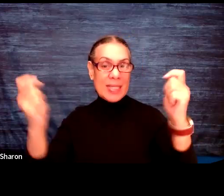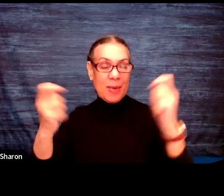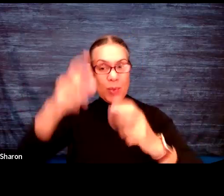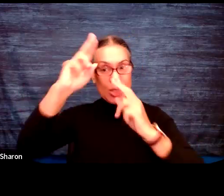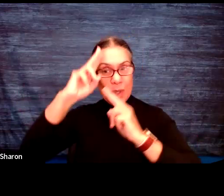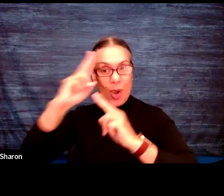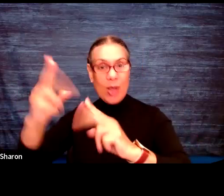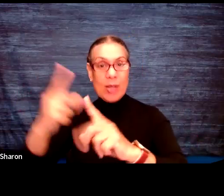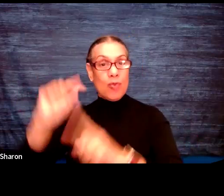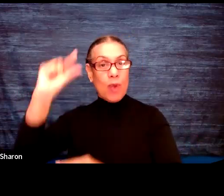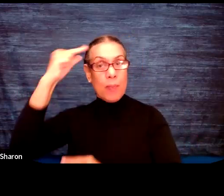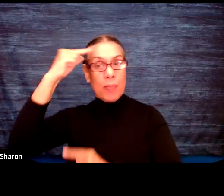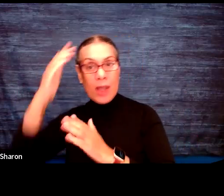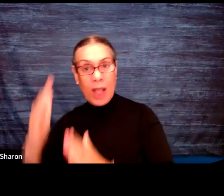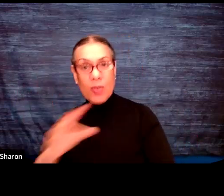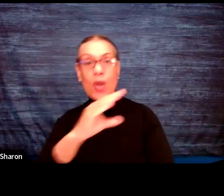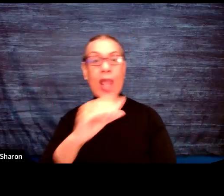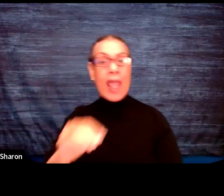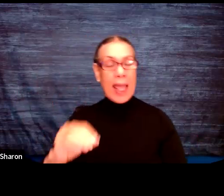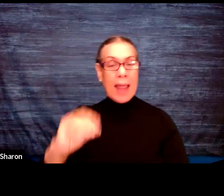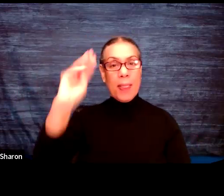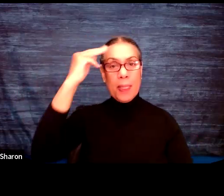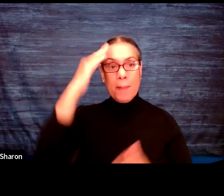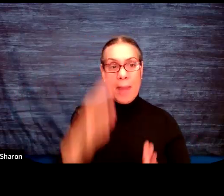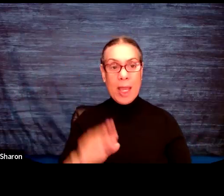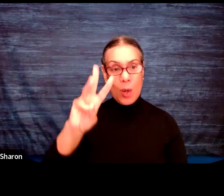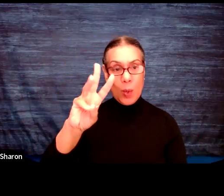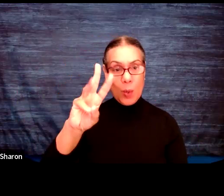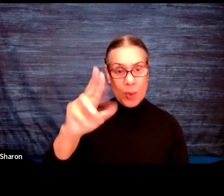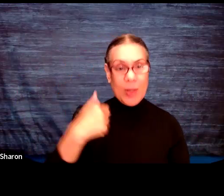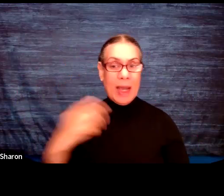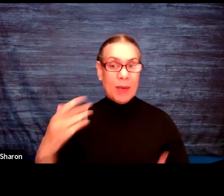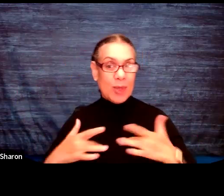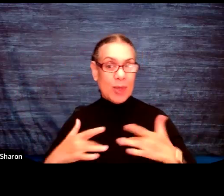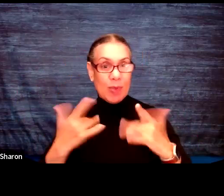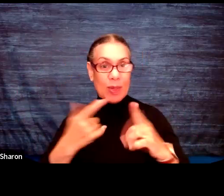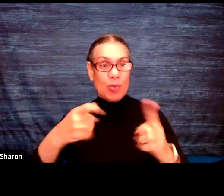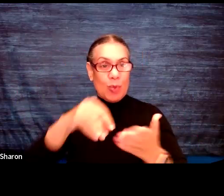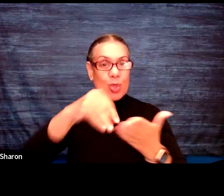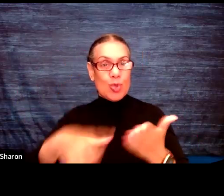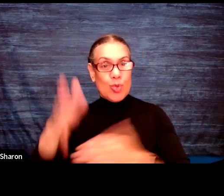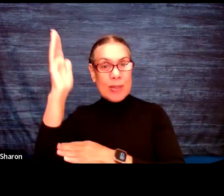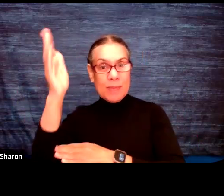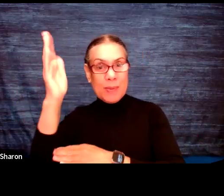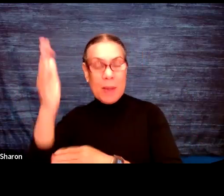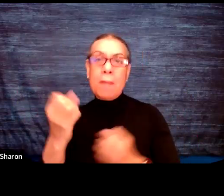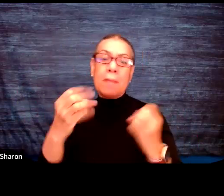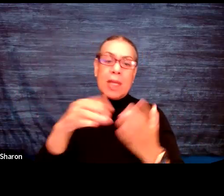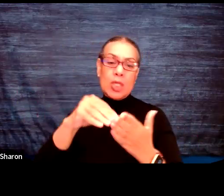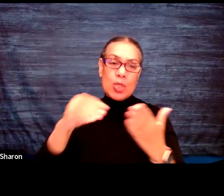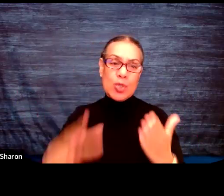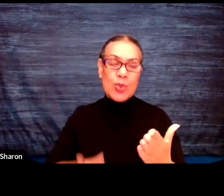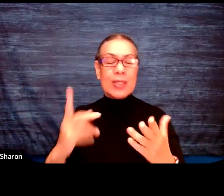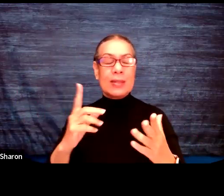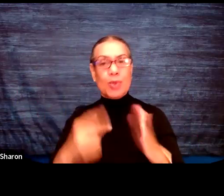both the governor and the mayor. I was deeply moved by the introduction by her student and the many students cheering her on in the